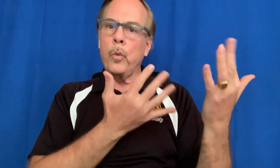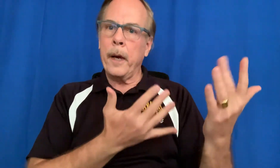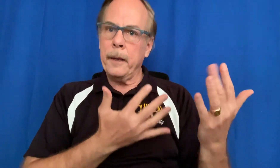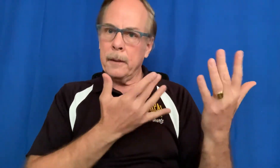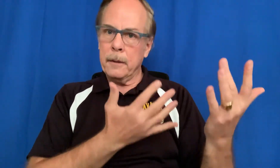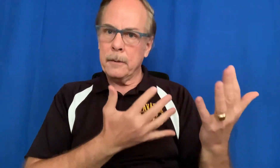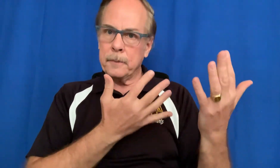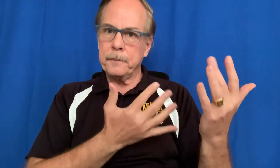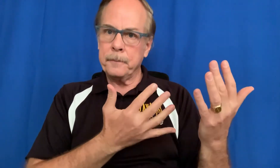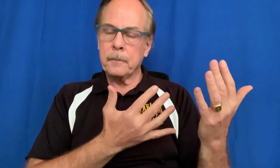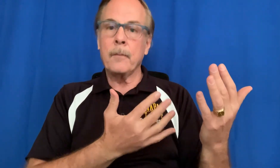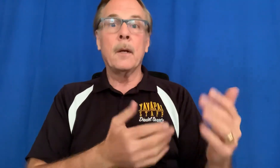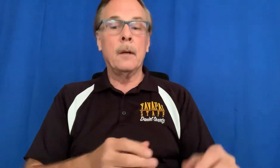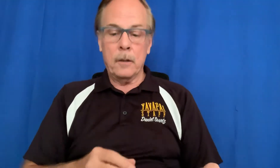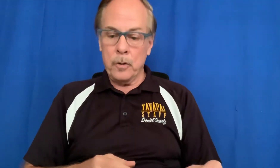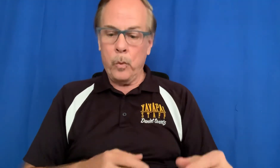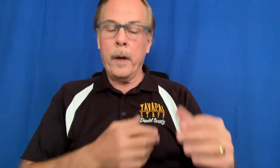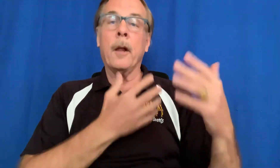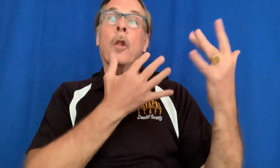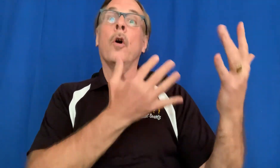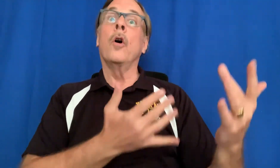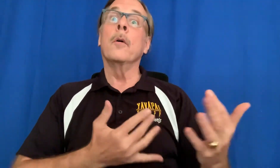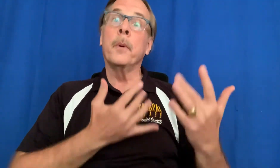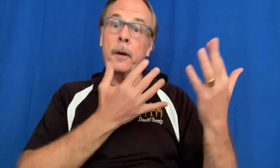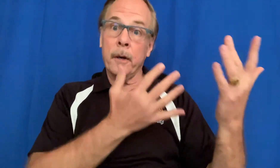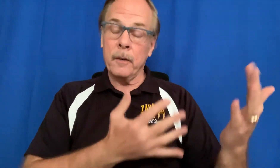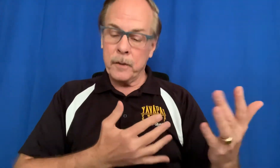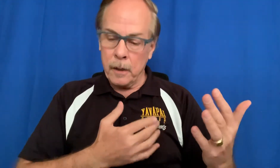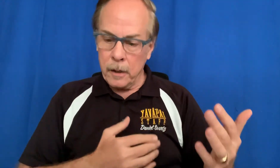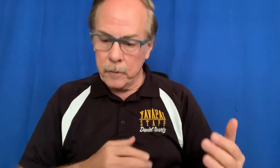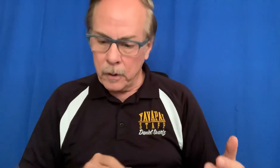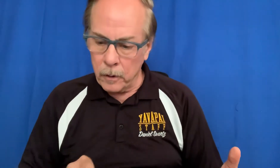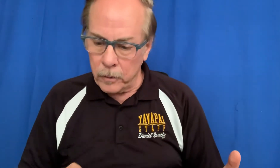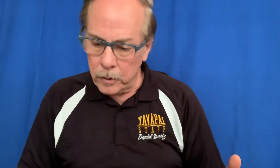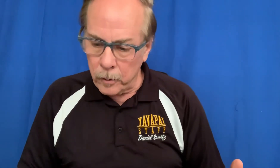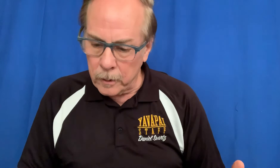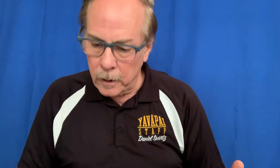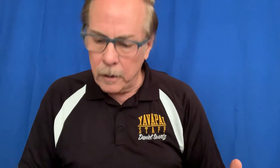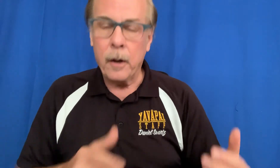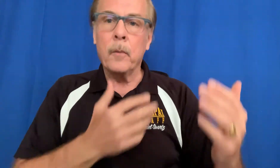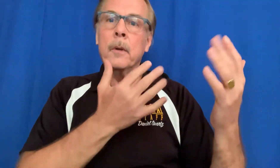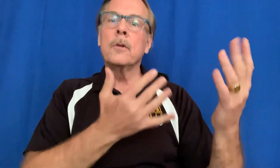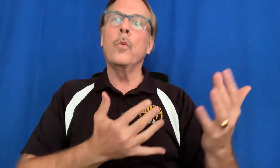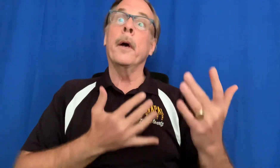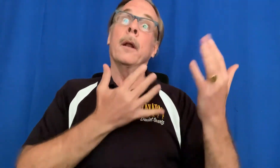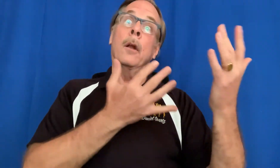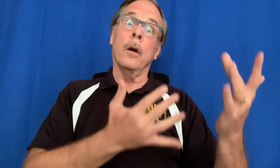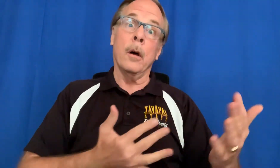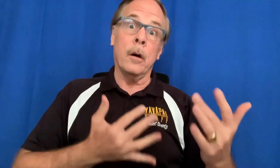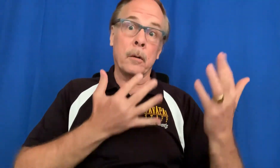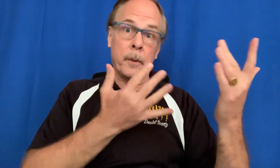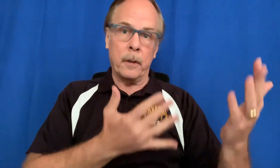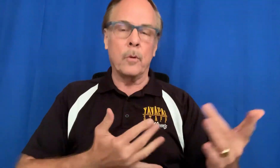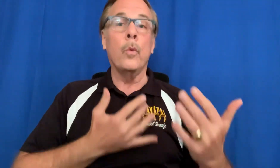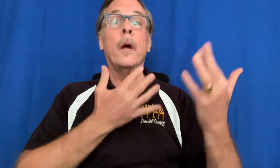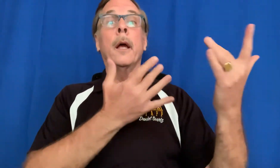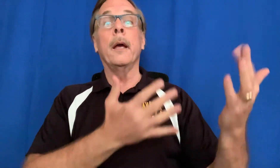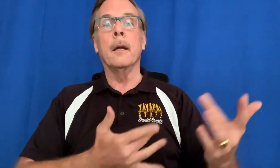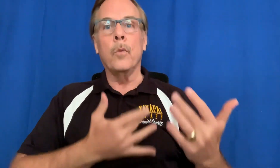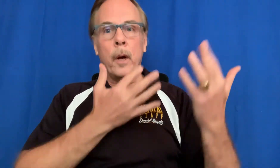wait. To wait a long period of time. I don't know if they're showing that now, but to wait a long period, to wait and